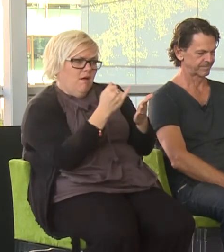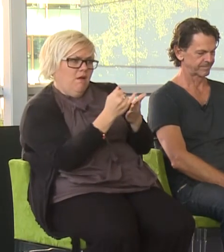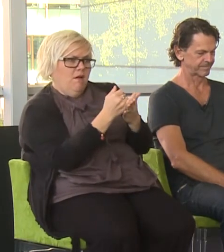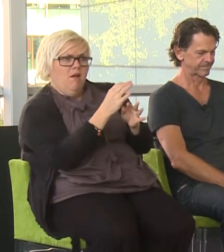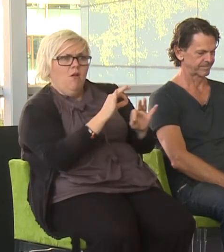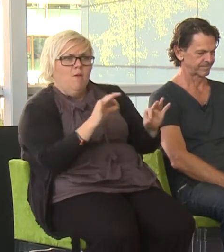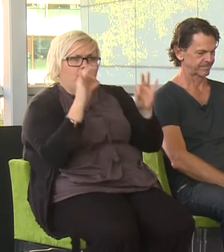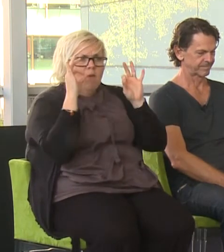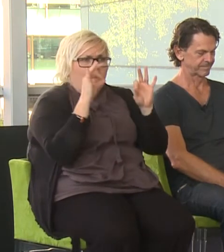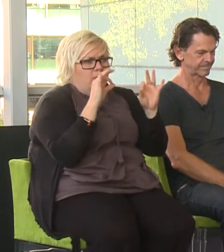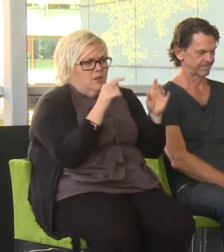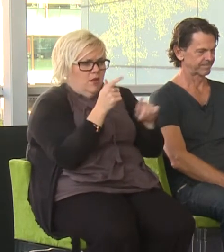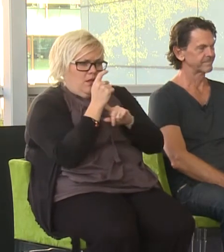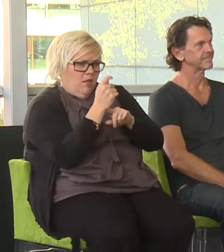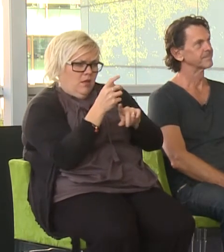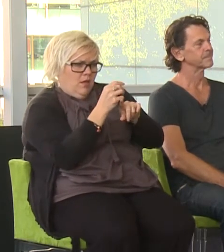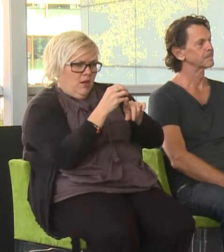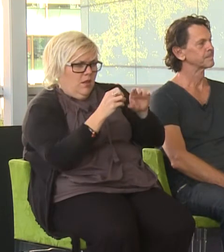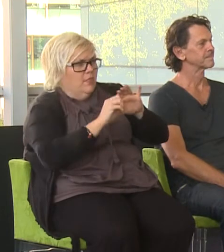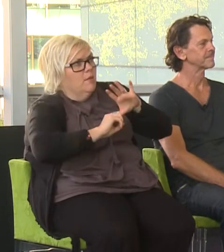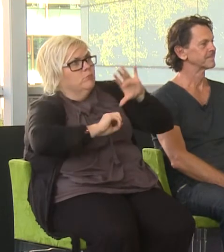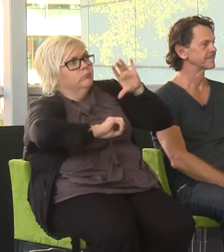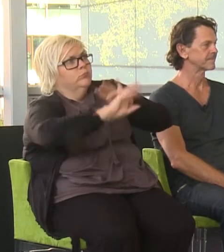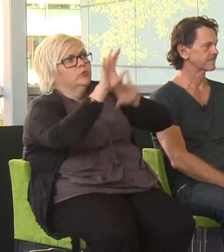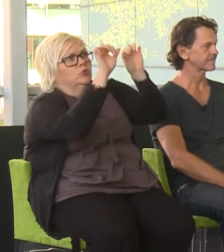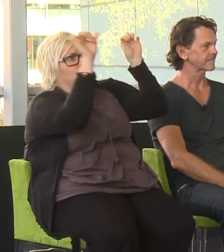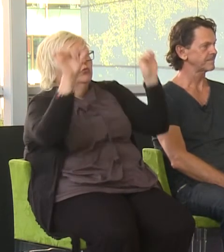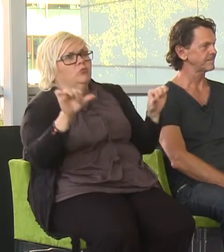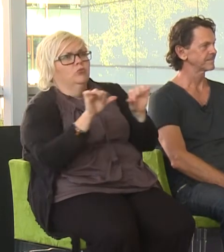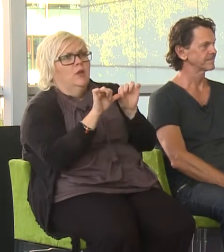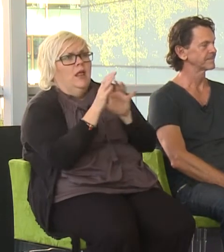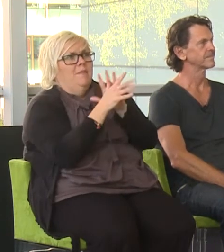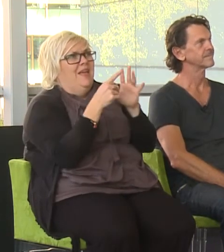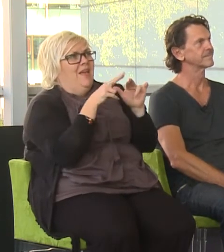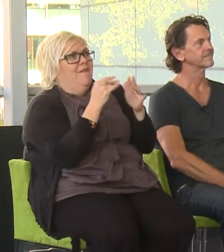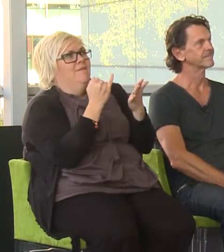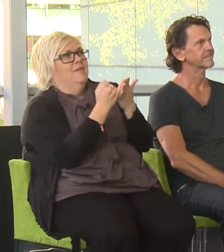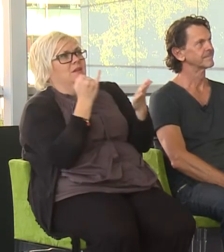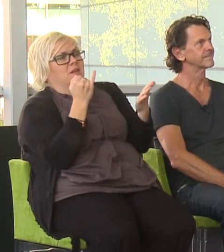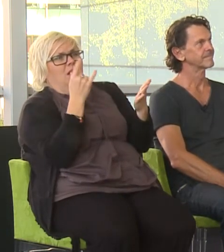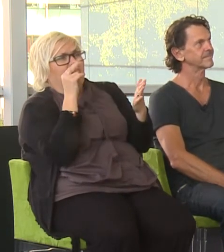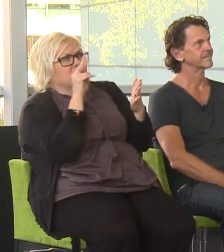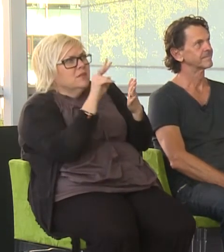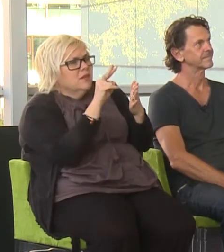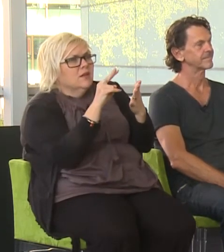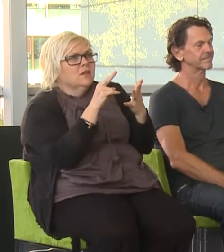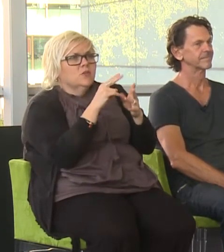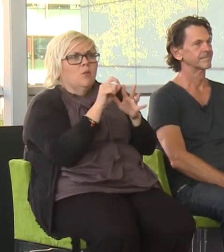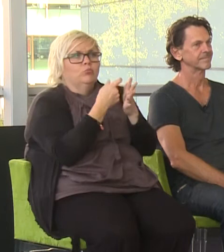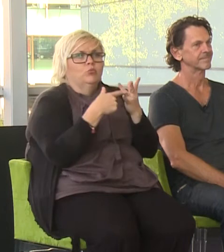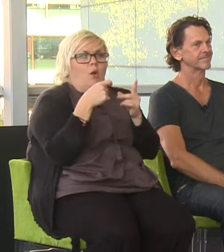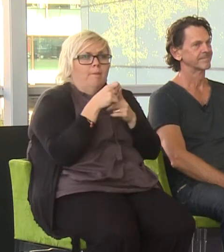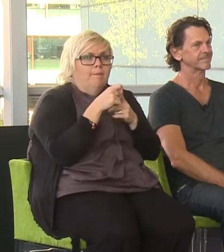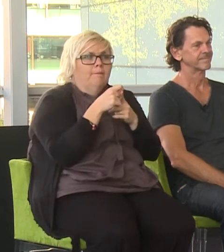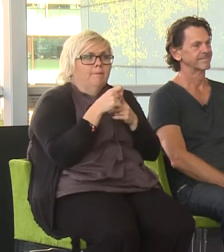projected onto a screen 20 foot tall. That kind of fidelity is intimidating, and the props we make are foreground